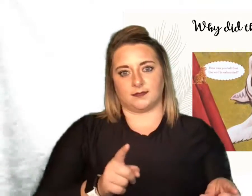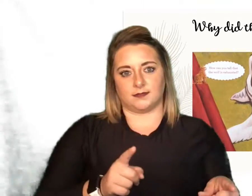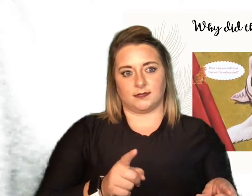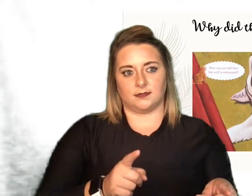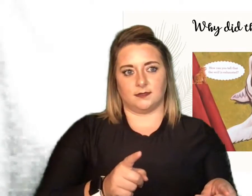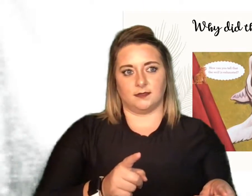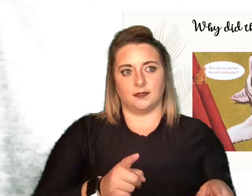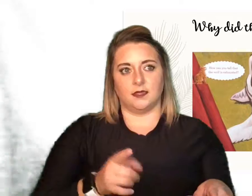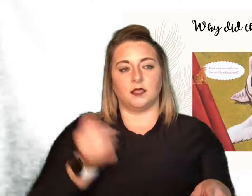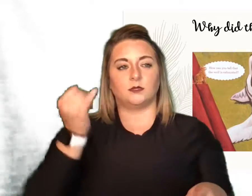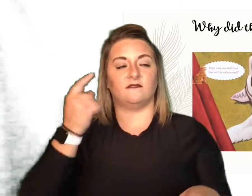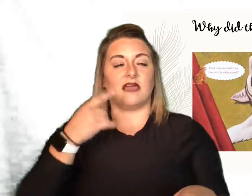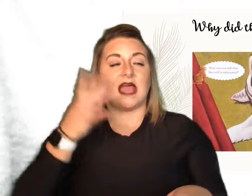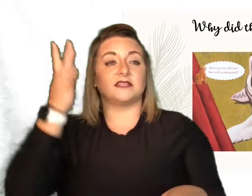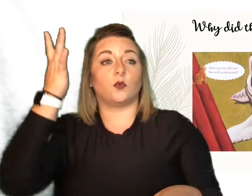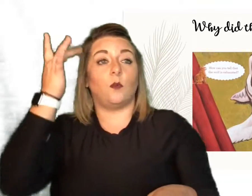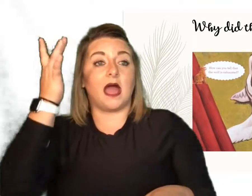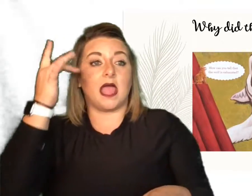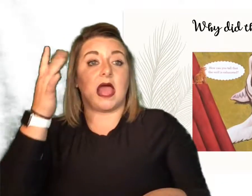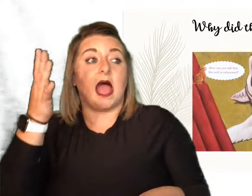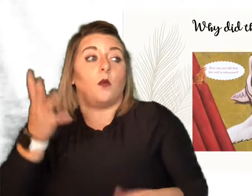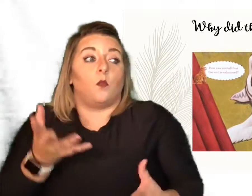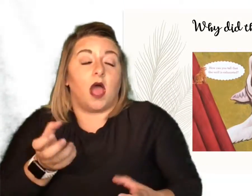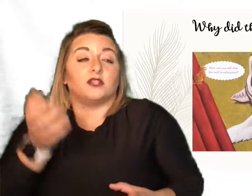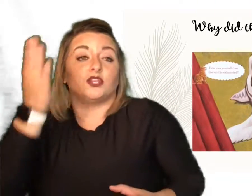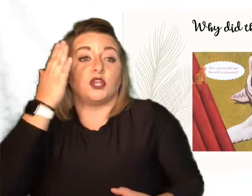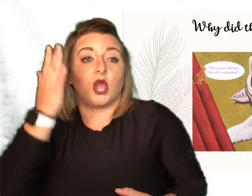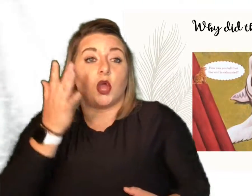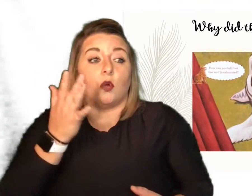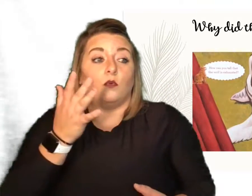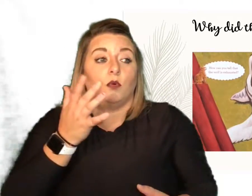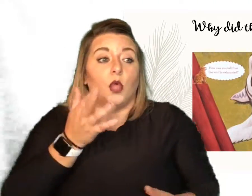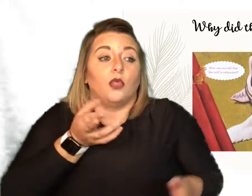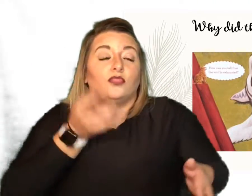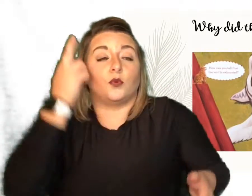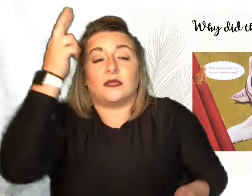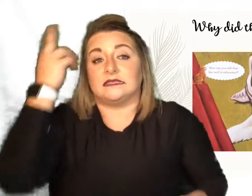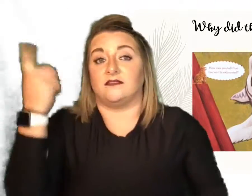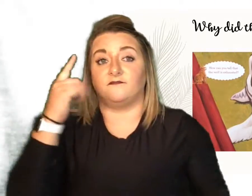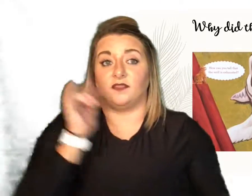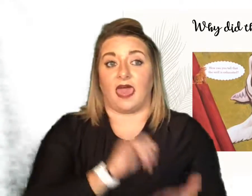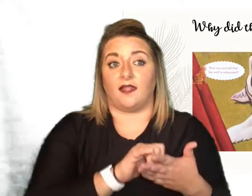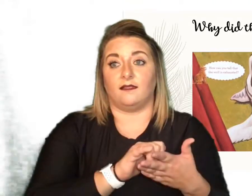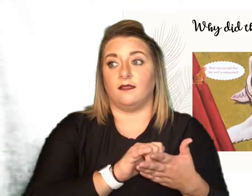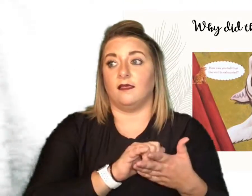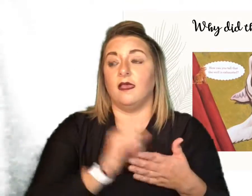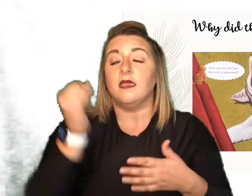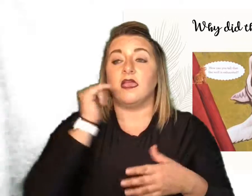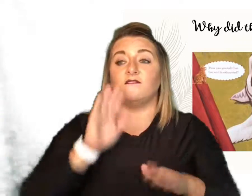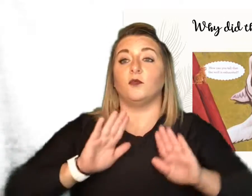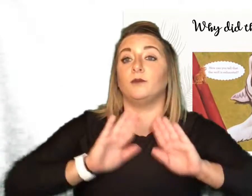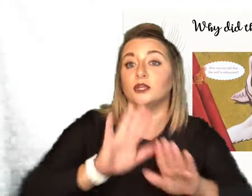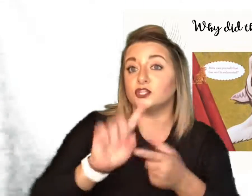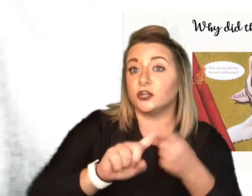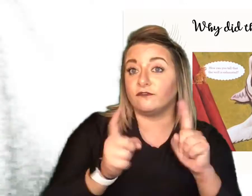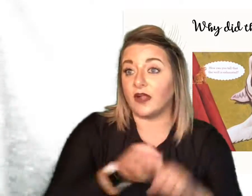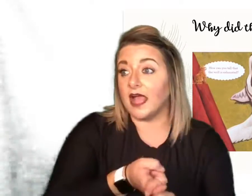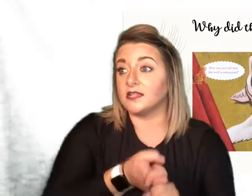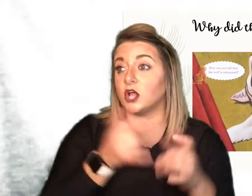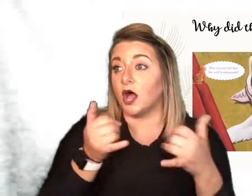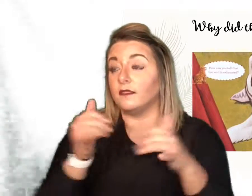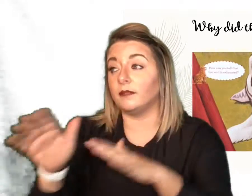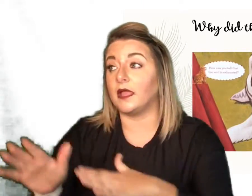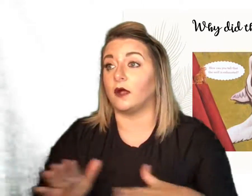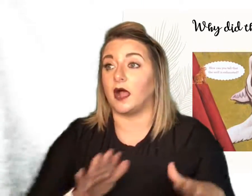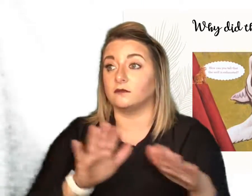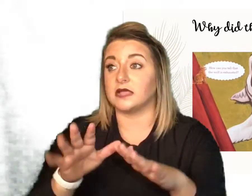happened. So if I ask why, I want to know the reason for that. If you pushed your